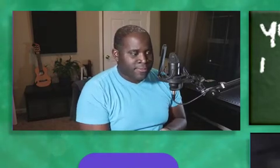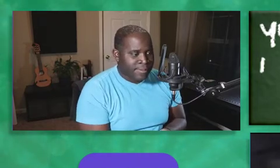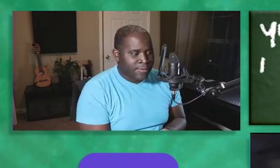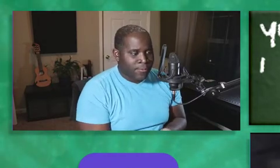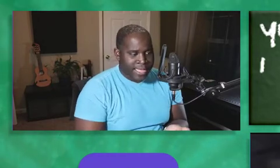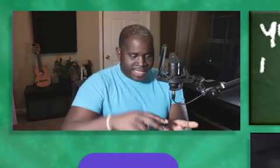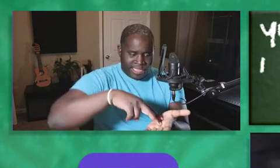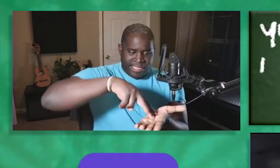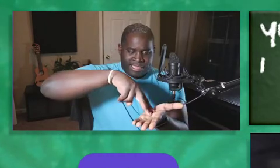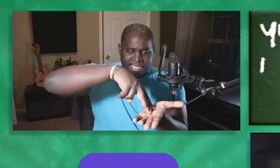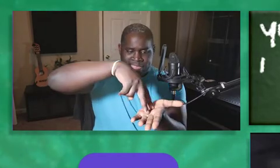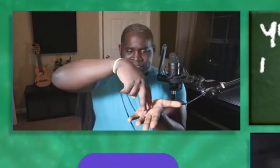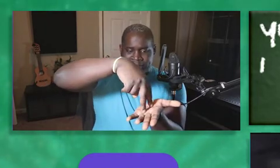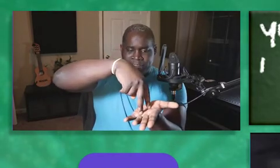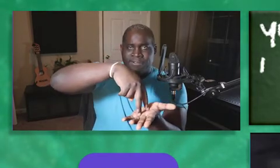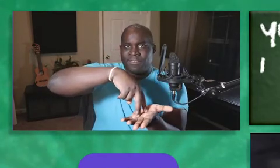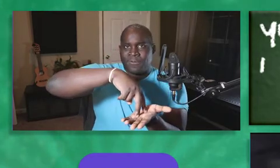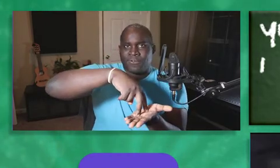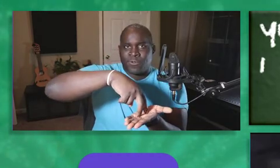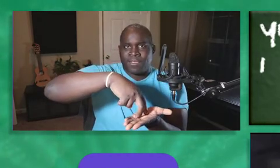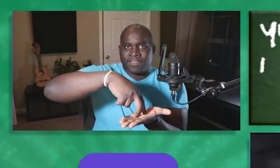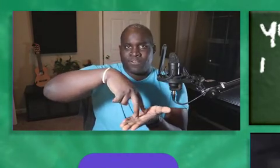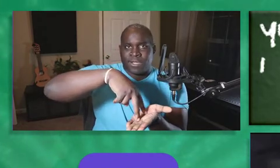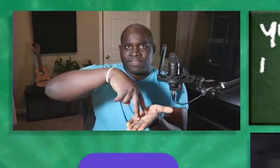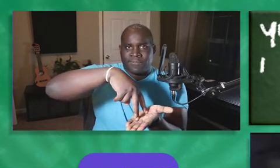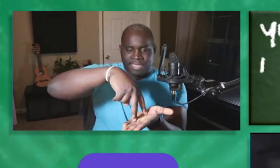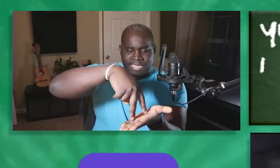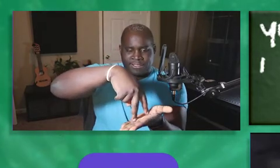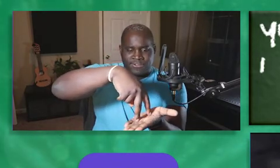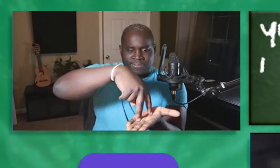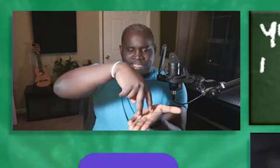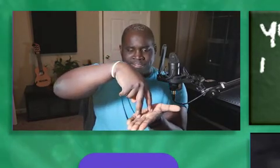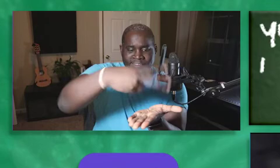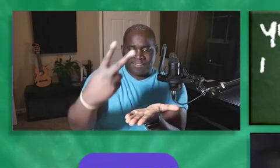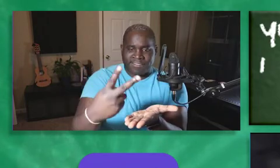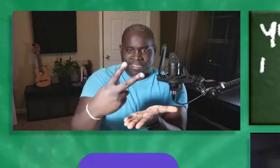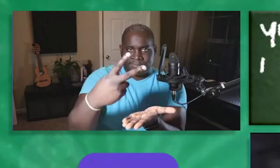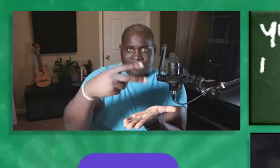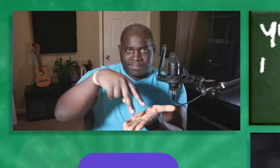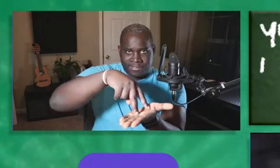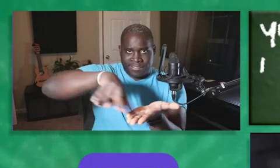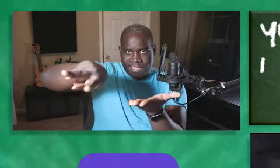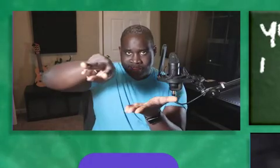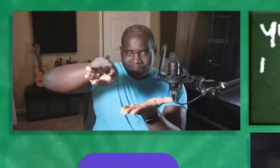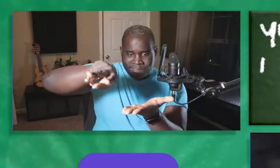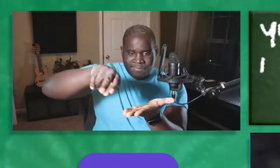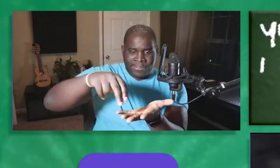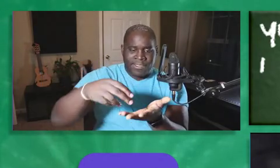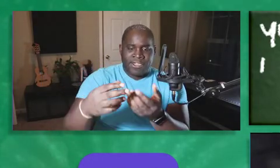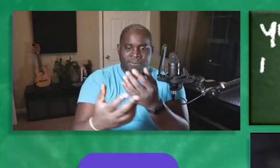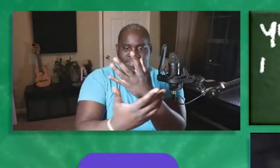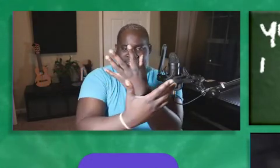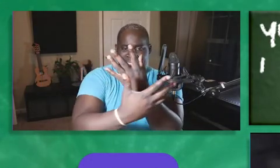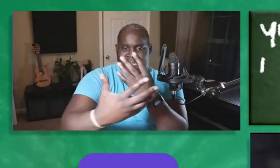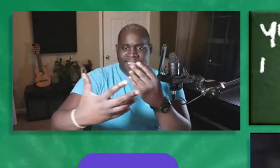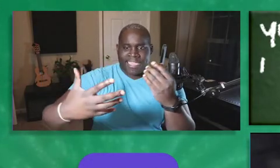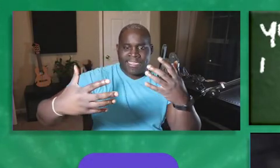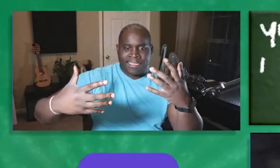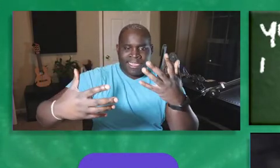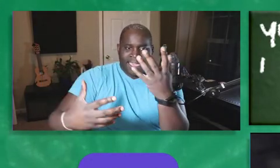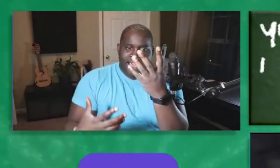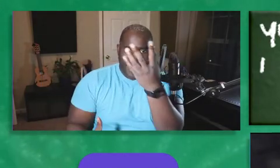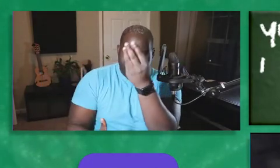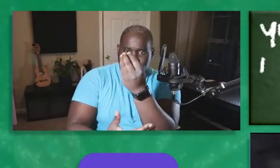literal slipped away in ASL, if you're translating directly from like English, is like, this is slipped. Like that slipped. But to say